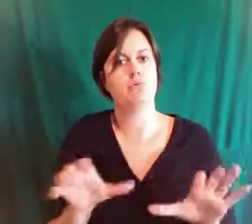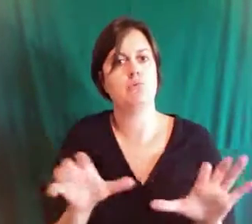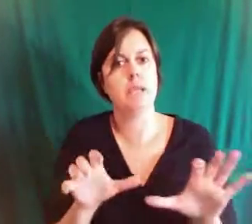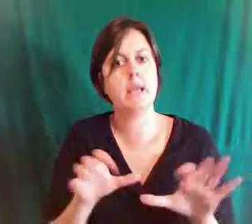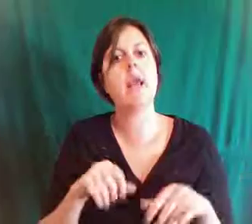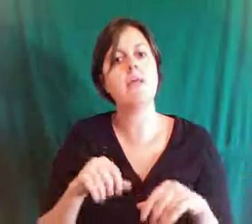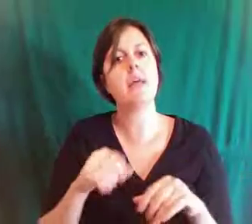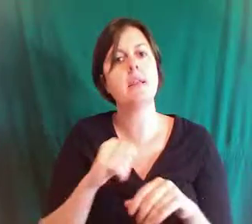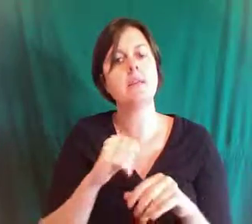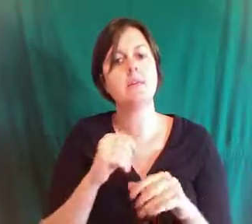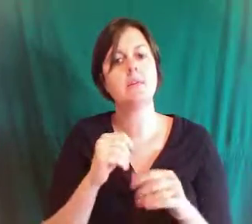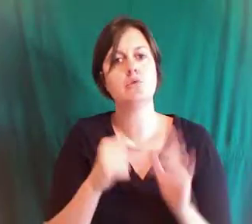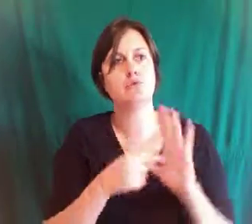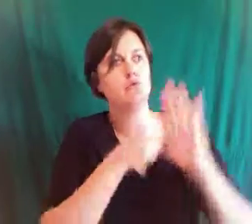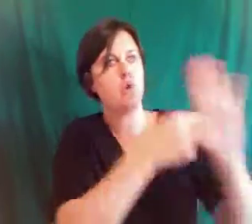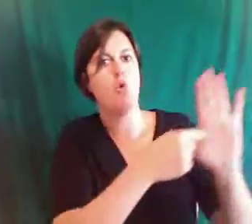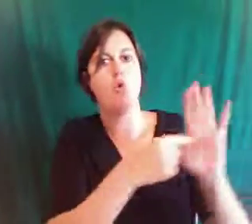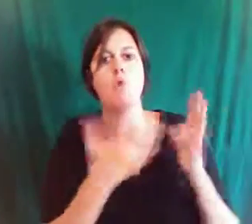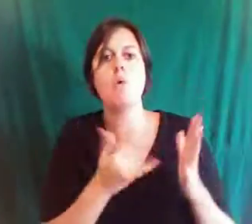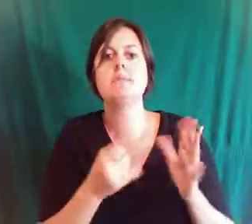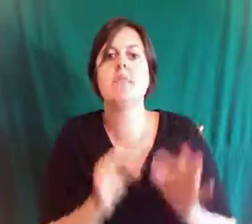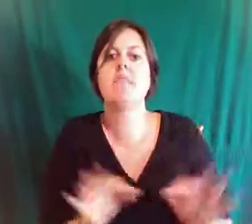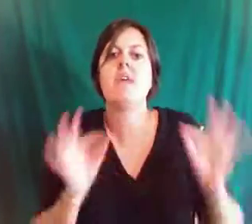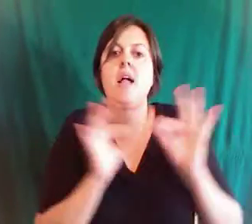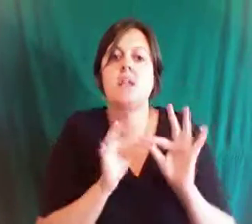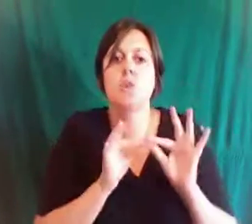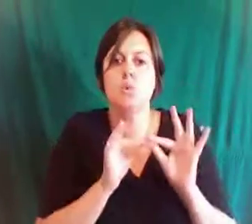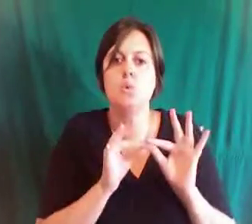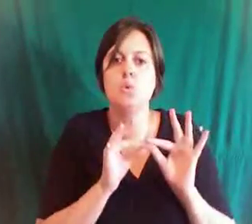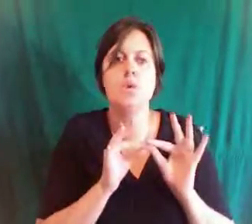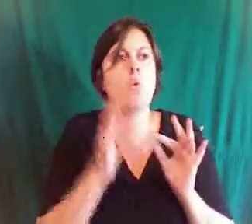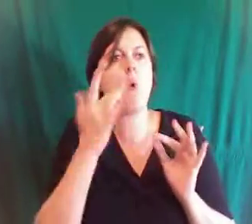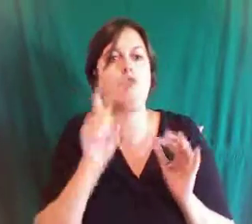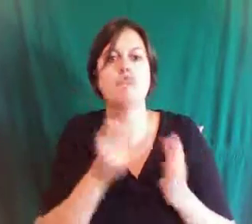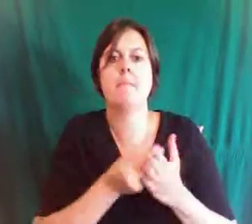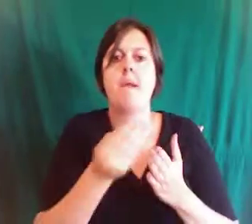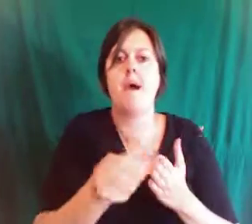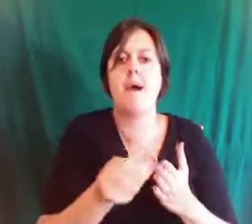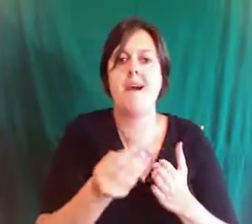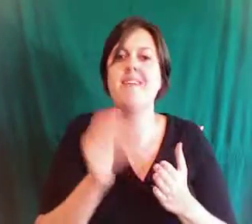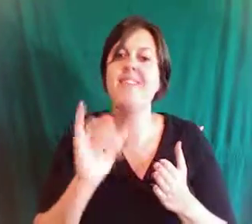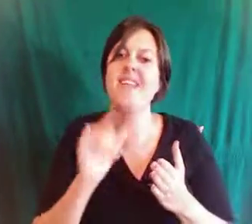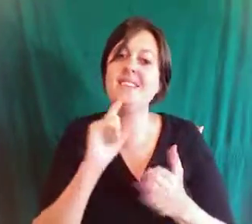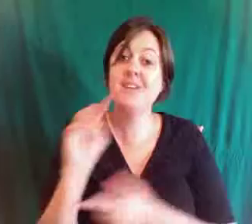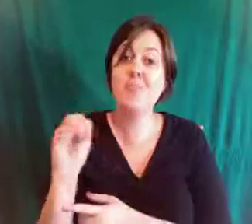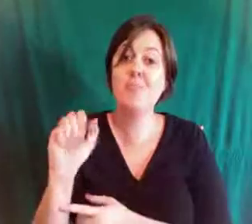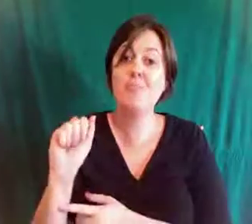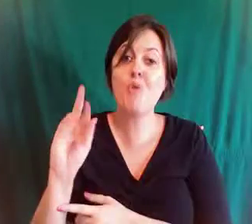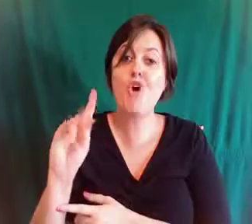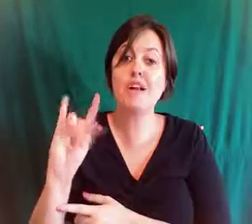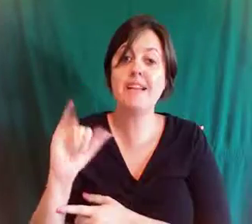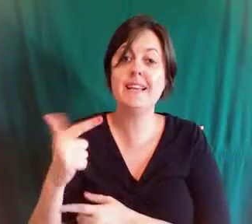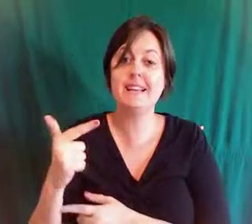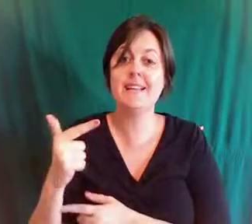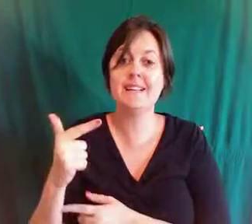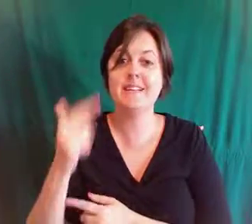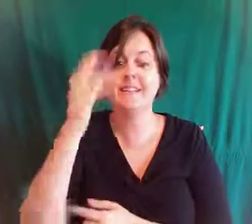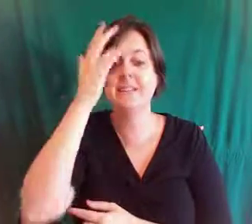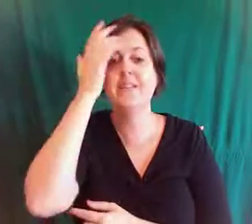that across to people who are going to buy it, which is essentially marketing. But for me, it feels like it's that same thing. It's that living in two